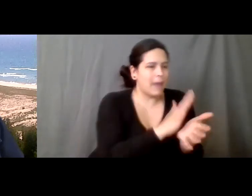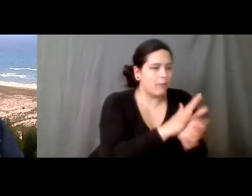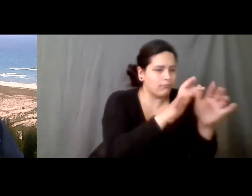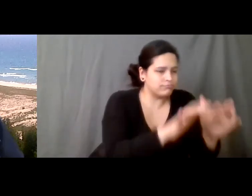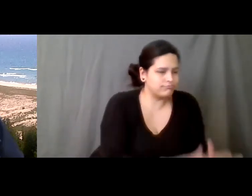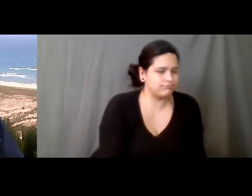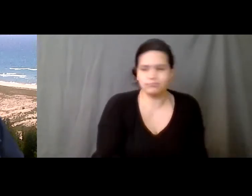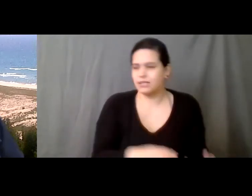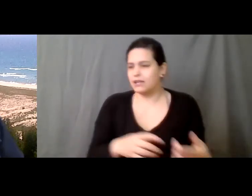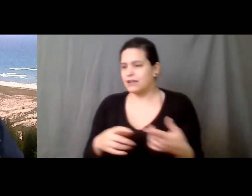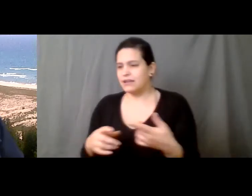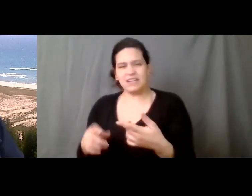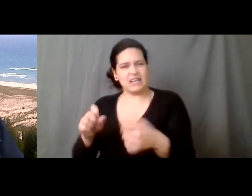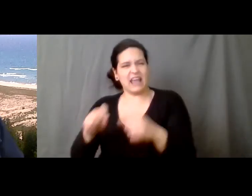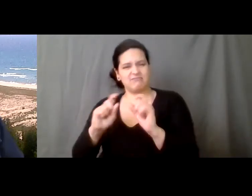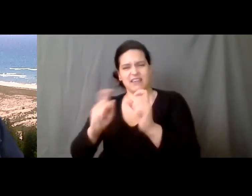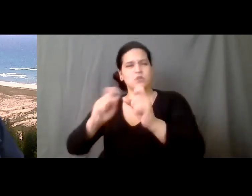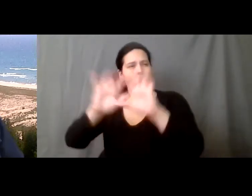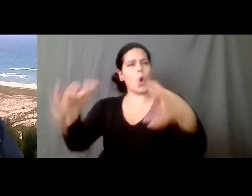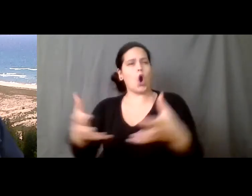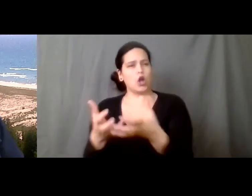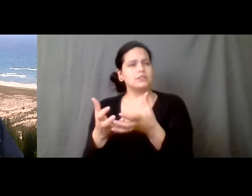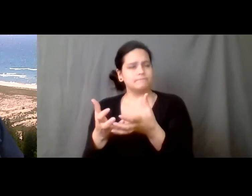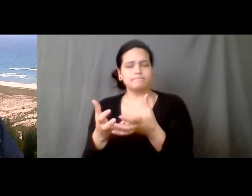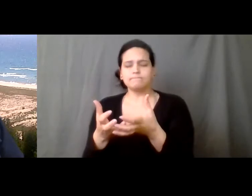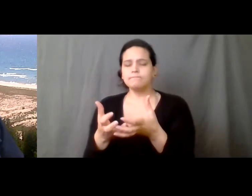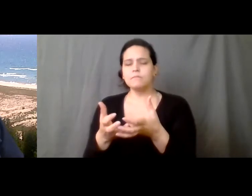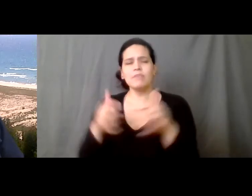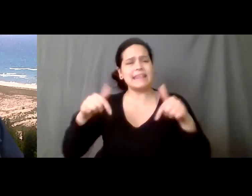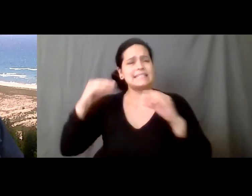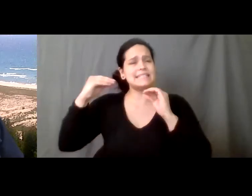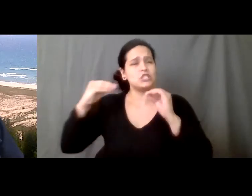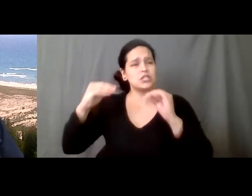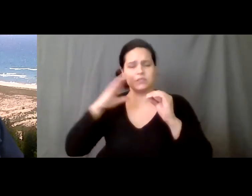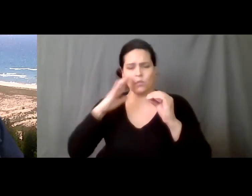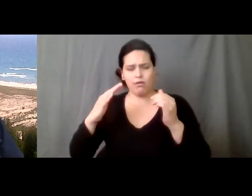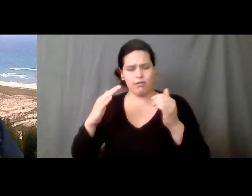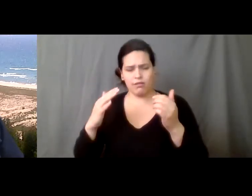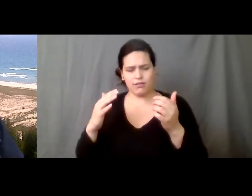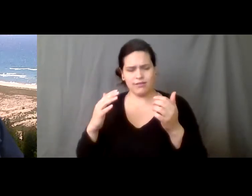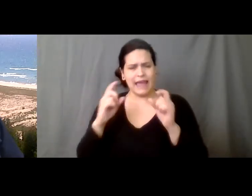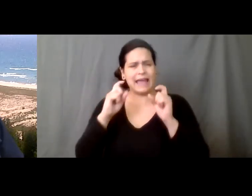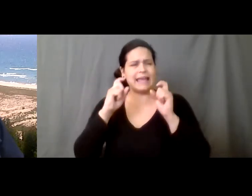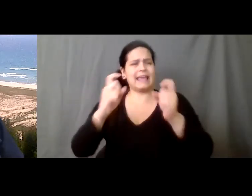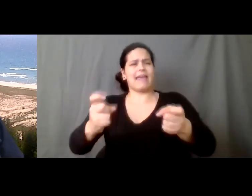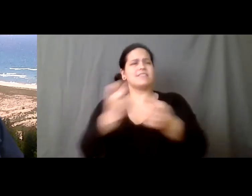they hold within them the salvation of mankind,